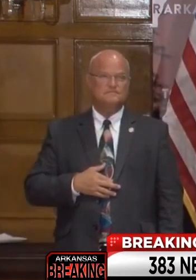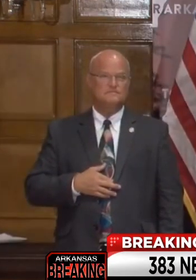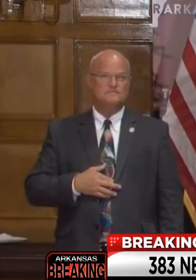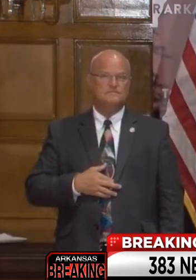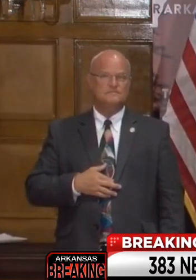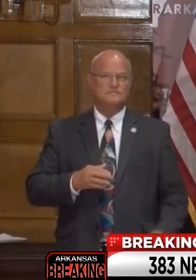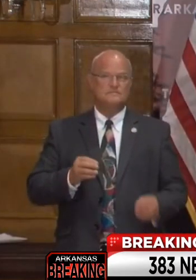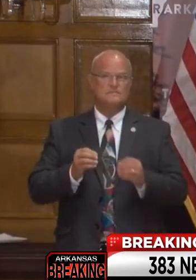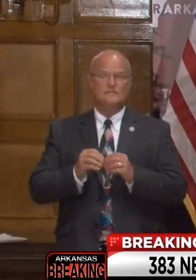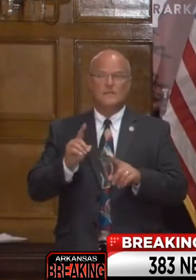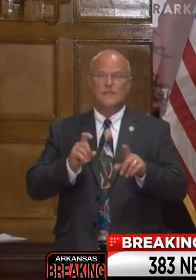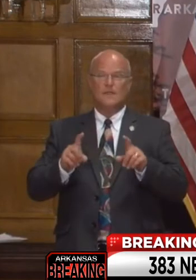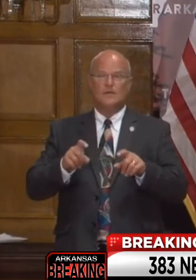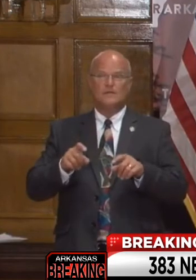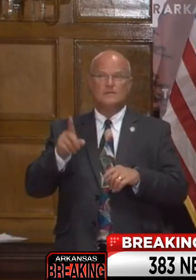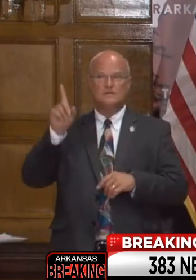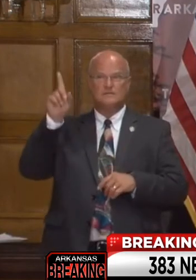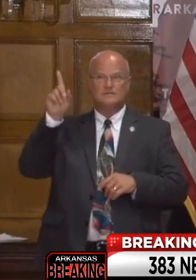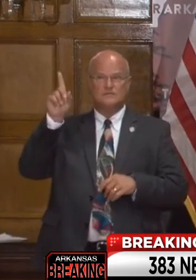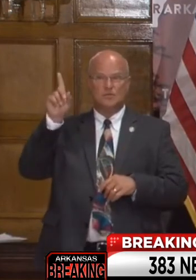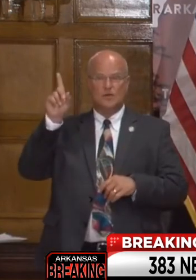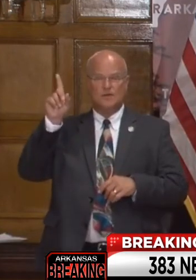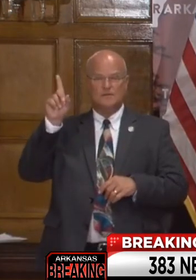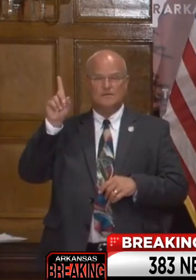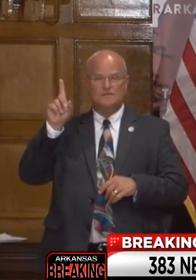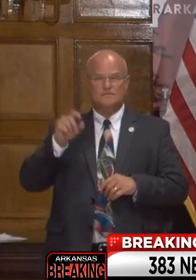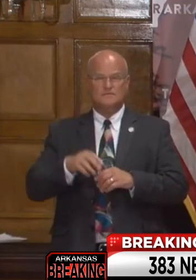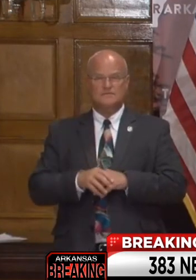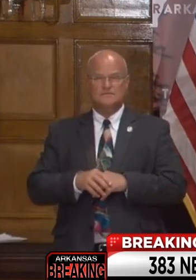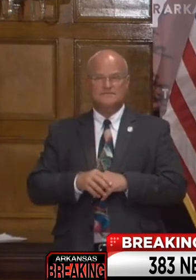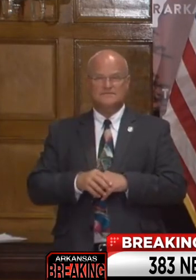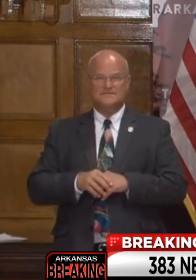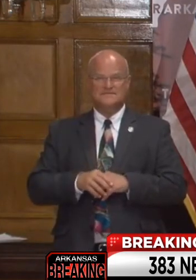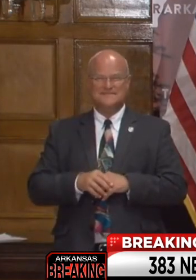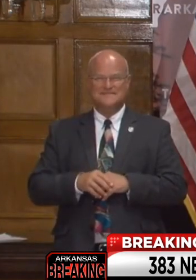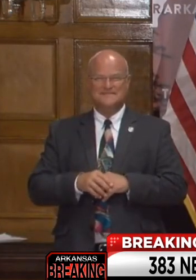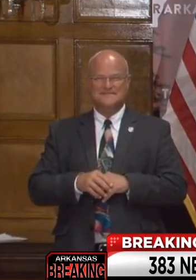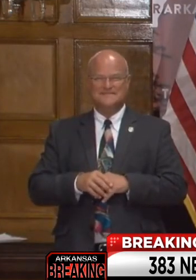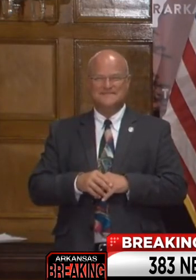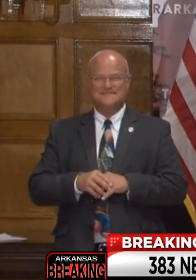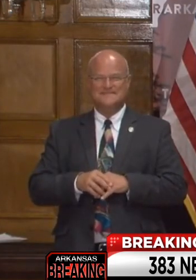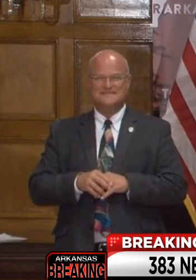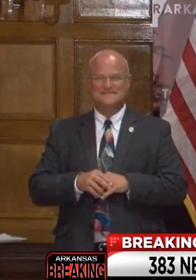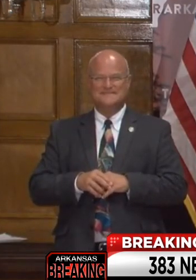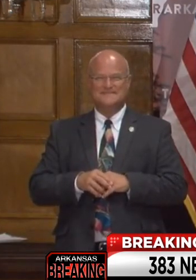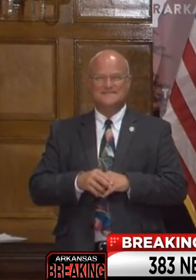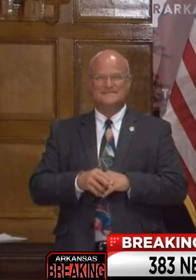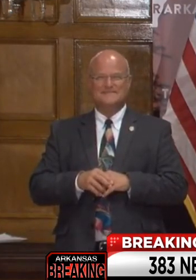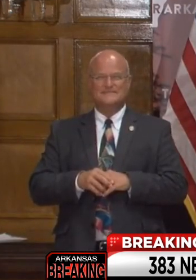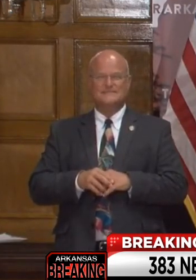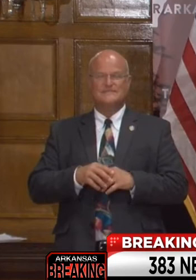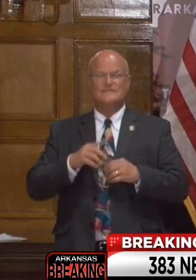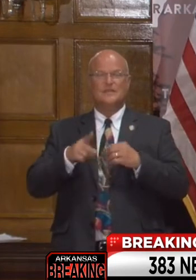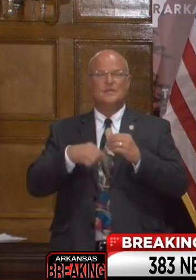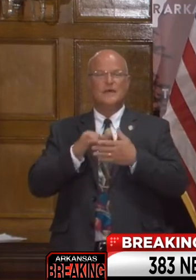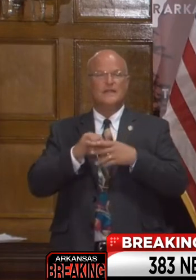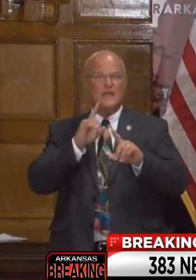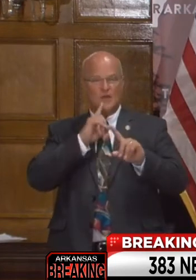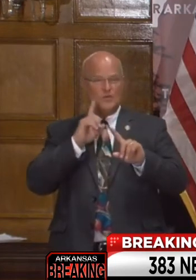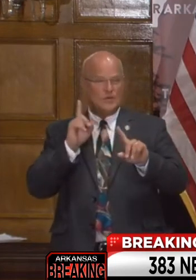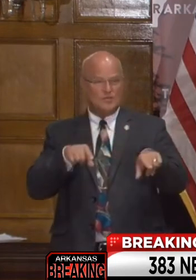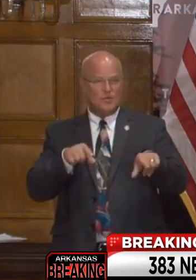Are there any other questions remotely? Hi, Governor. This is Neil Chad here Blair with in Hot Springs. KNWA News. Regarding that